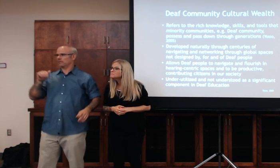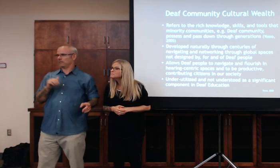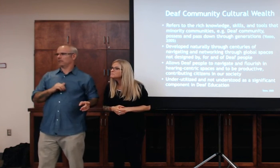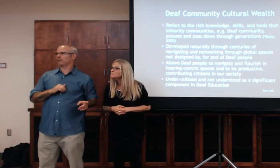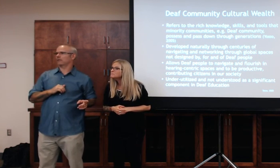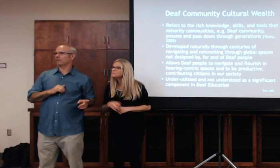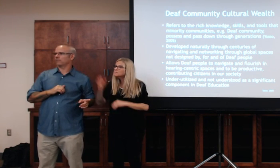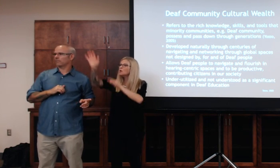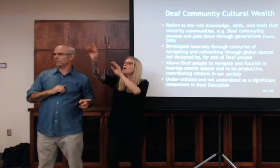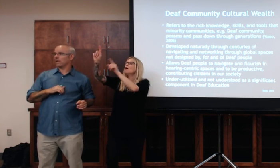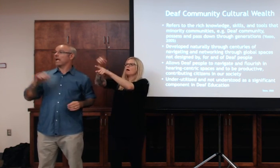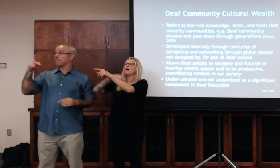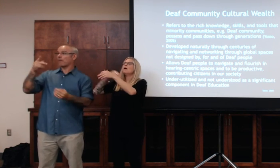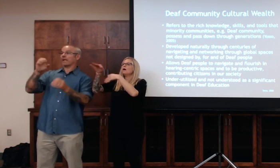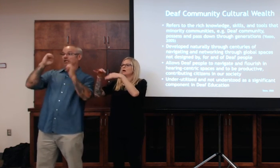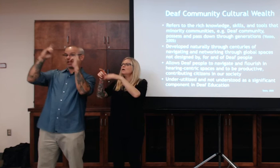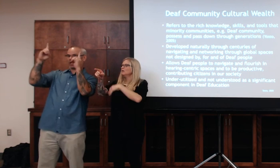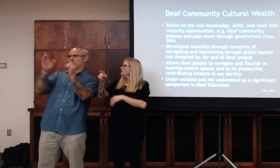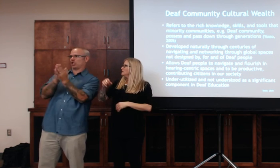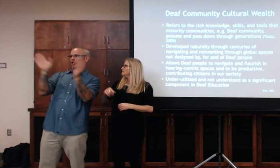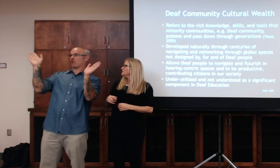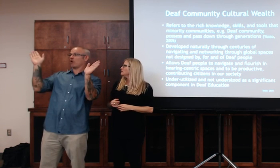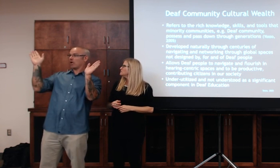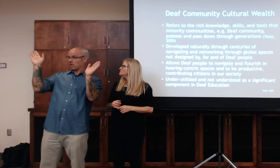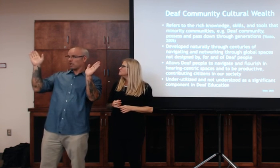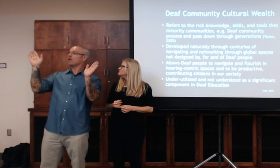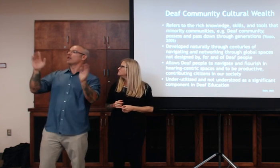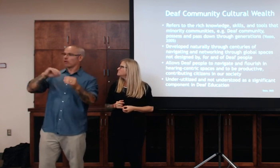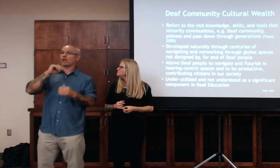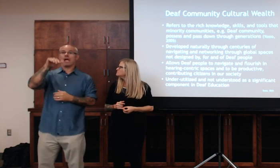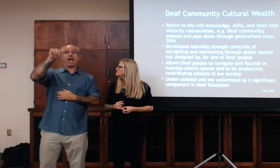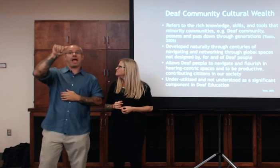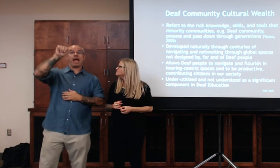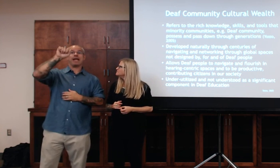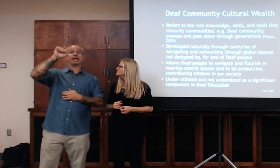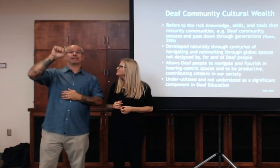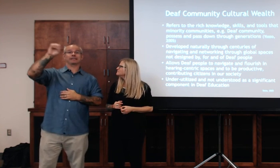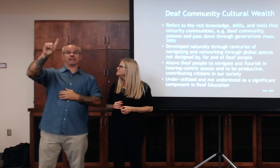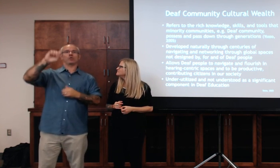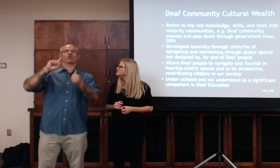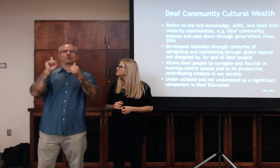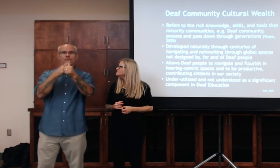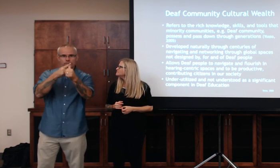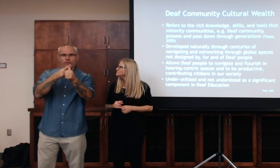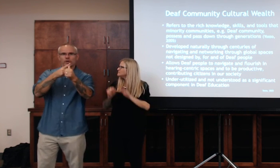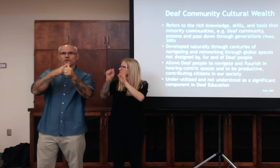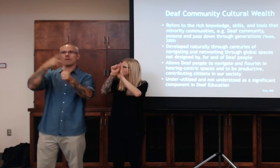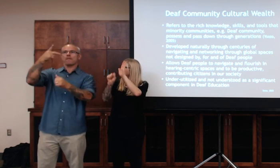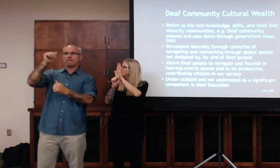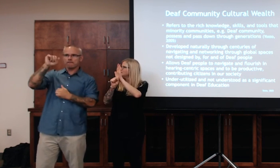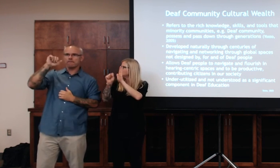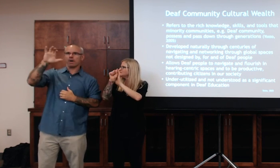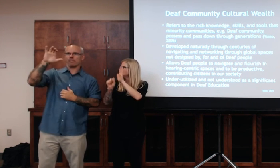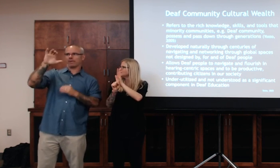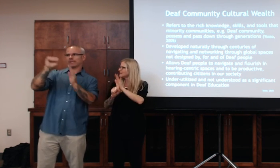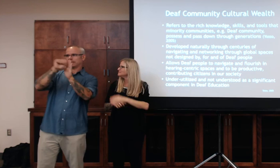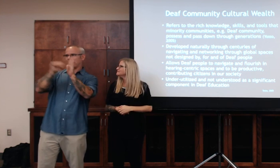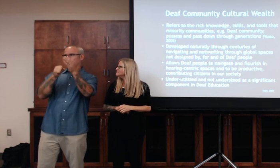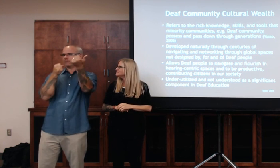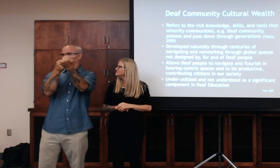school. In public education in general, yes. So ASD, first public state